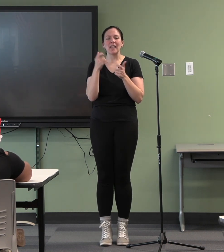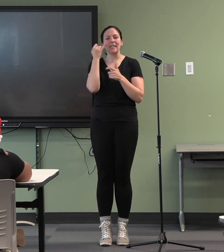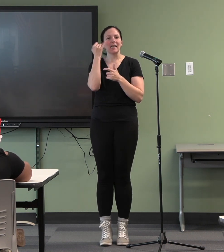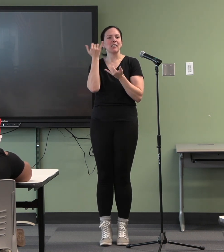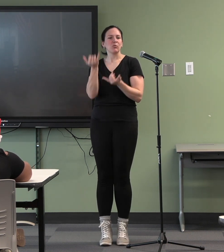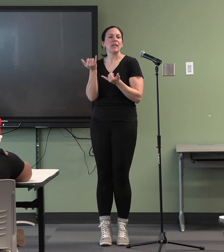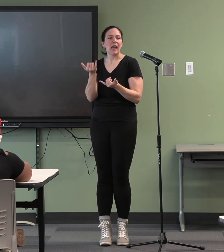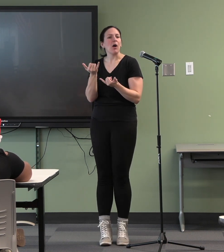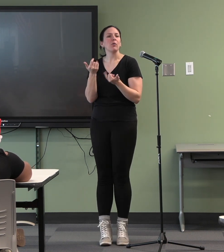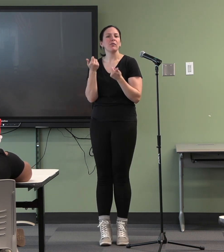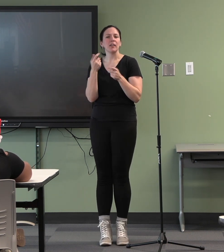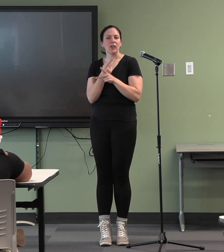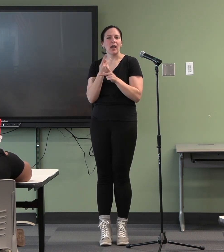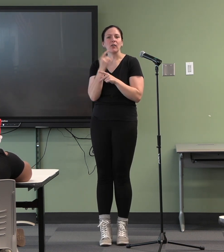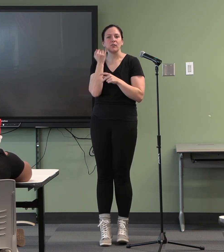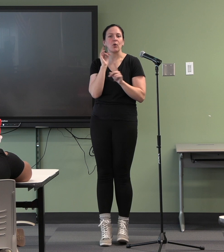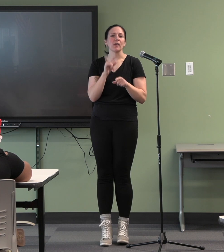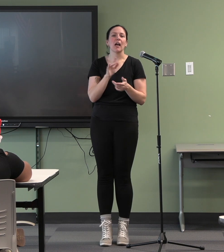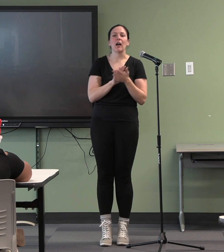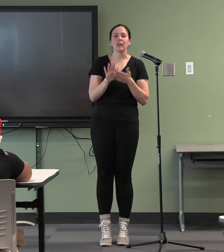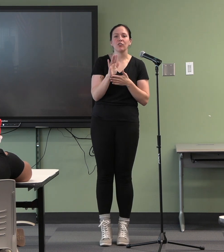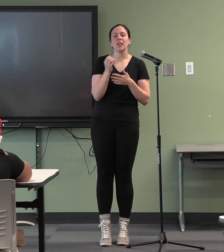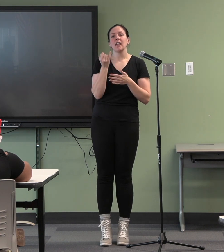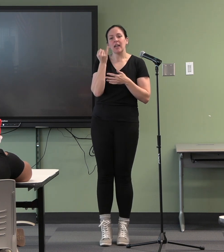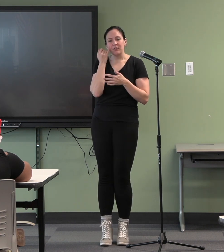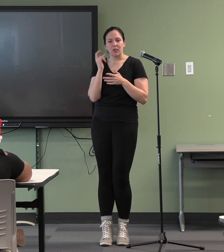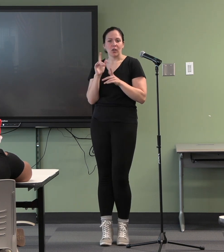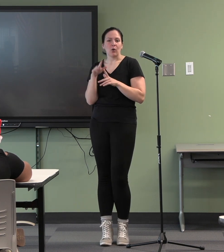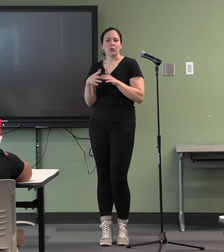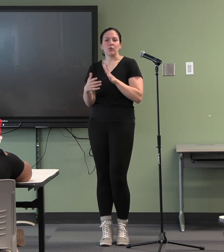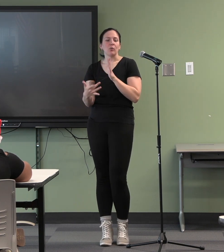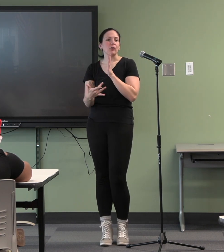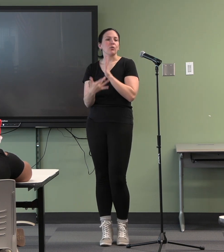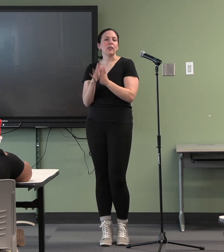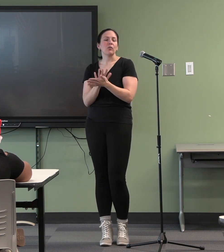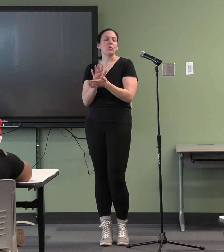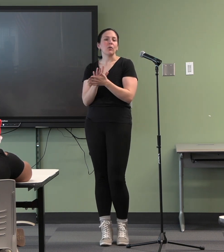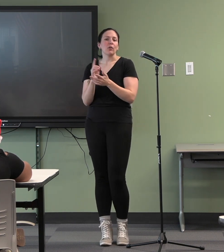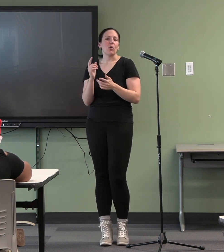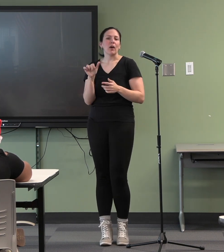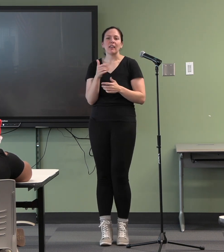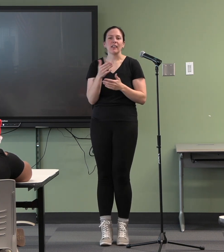idea it is right now, figuring out if you're going to college, if you're going to go to a trade school or anything like